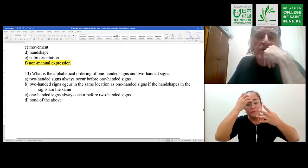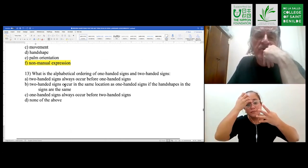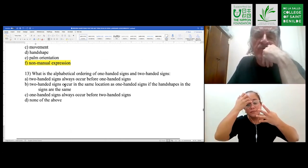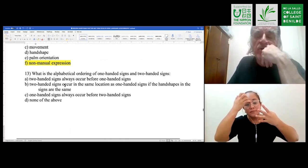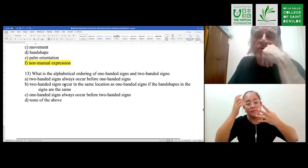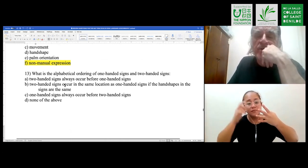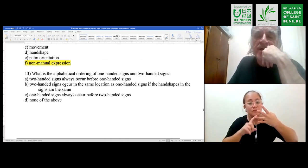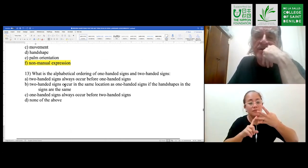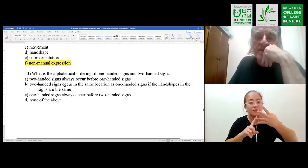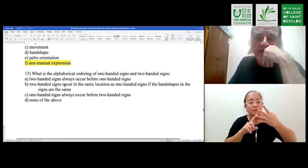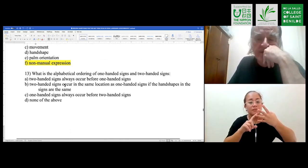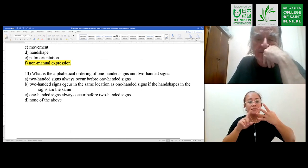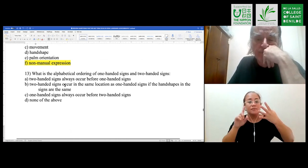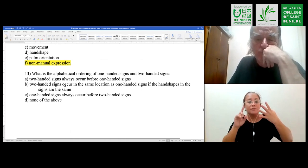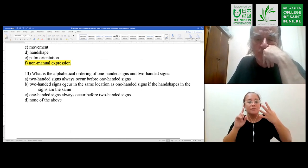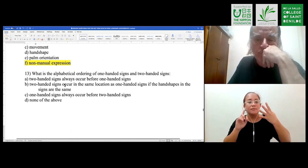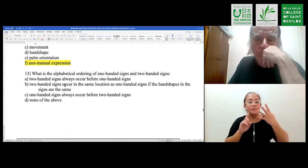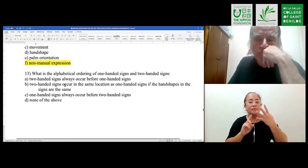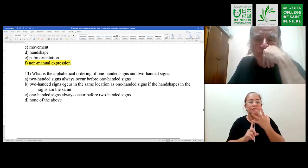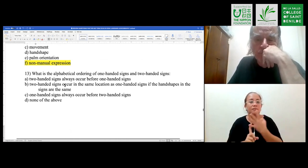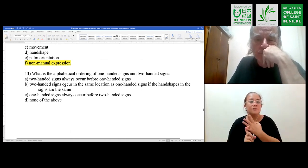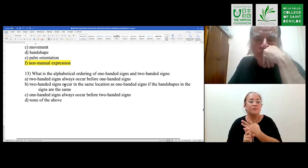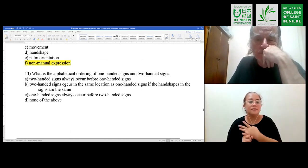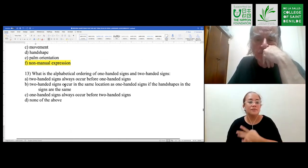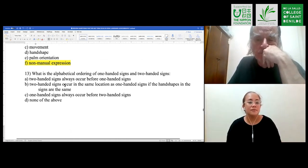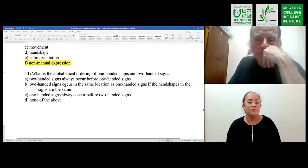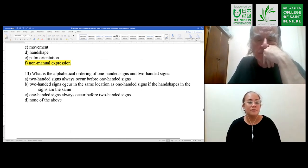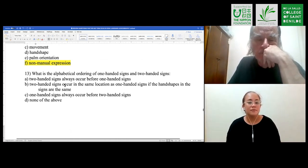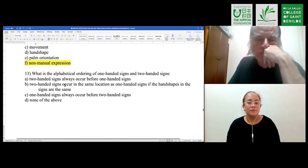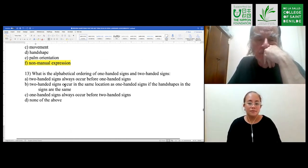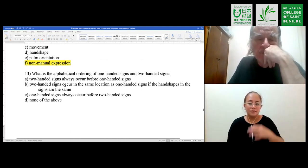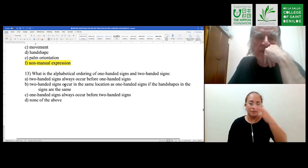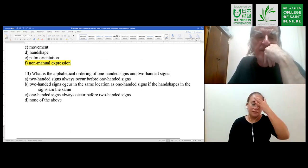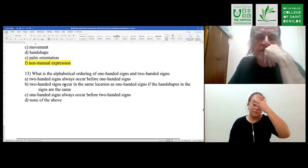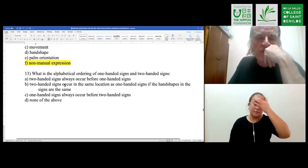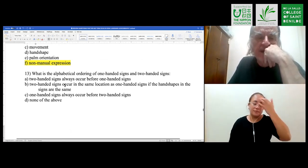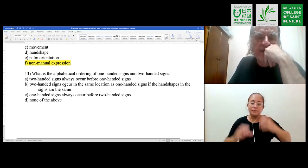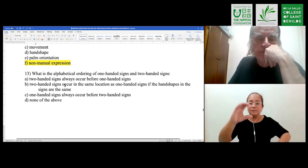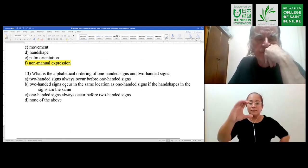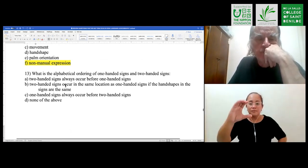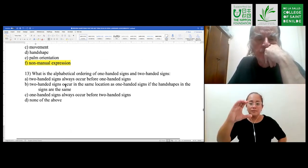occur before two-handed signs. I see C. C is correct.